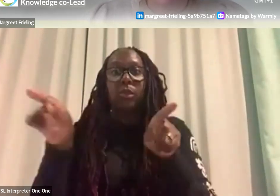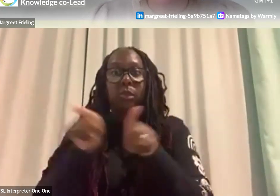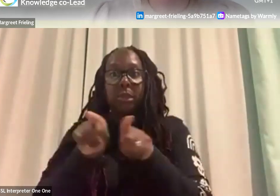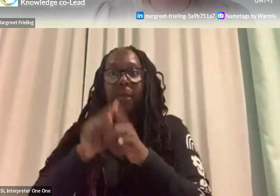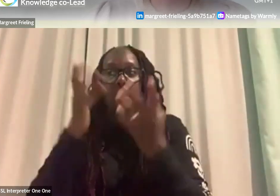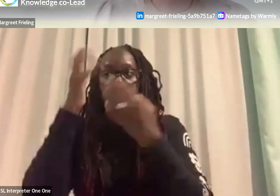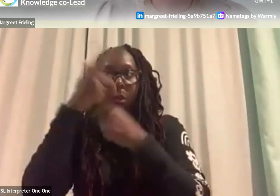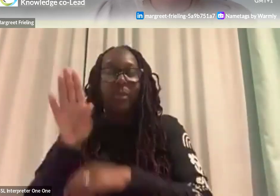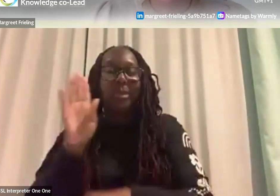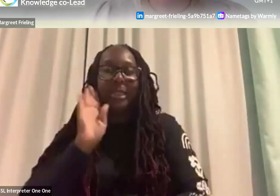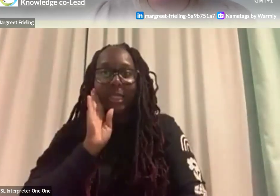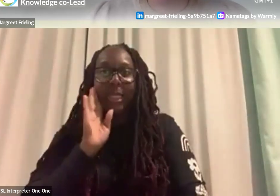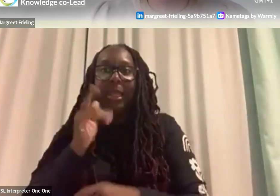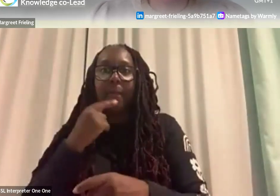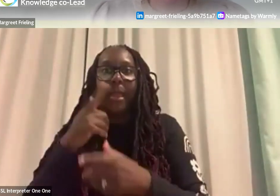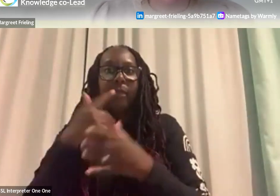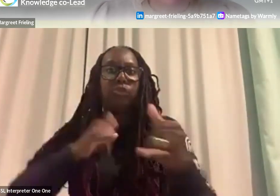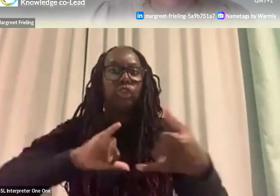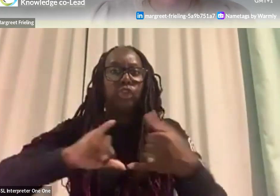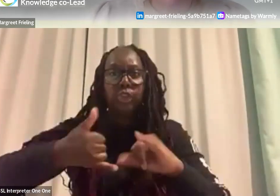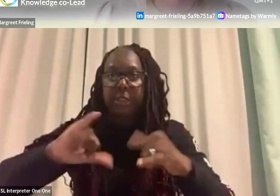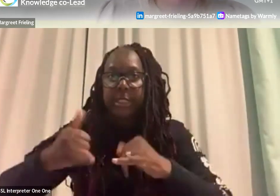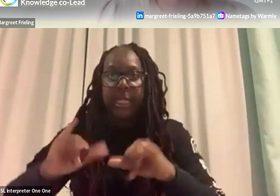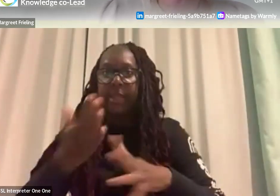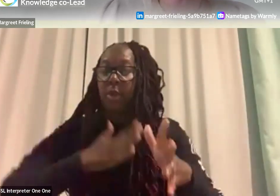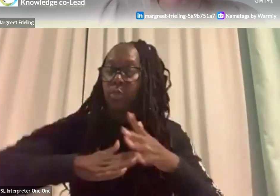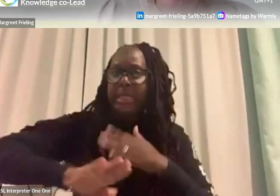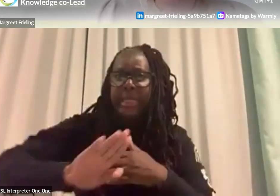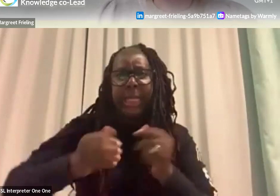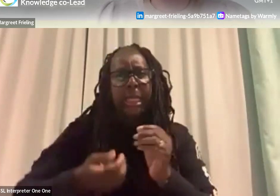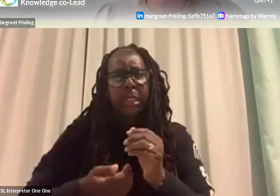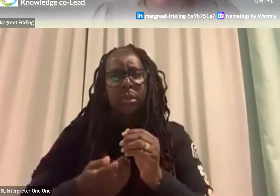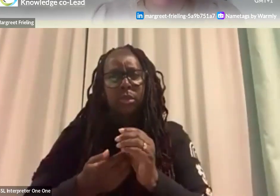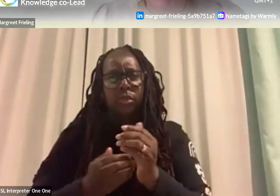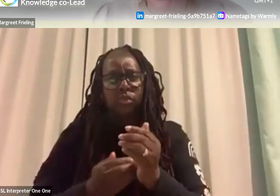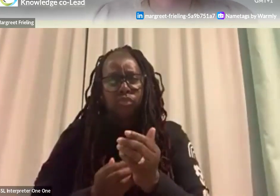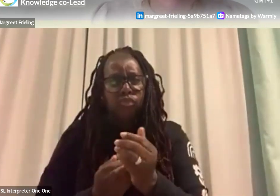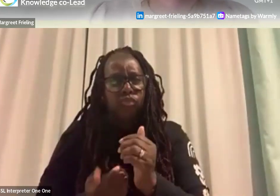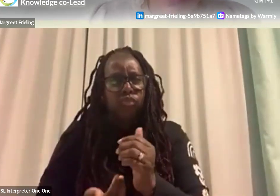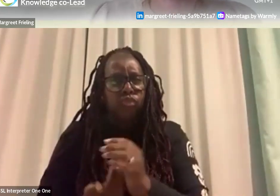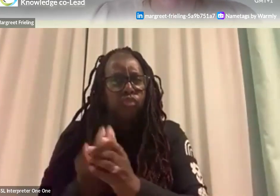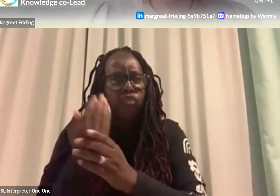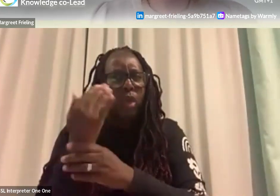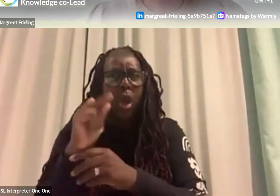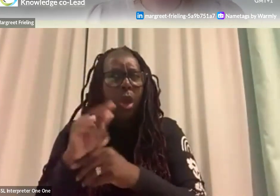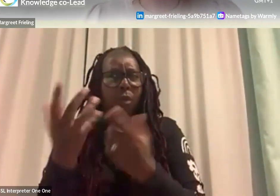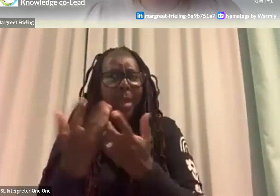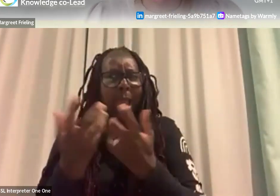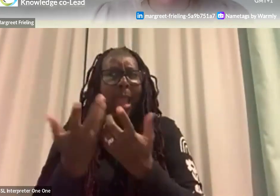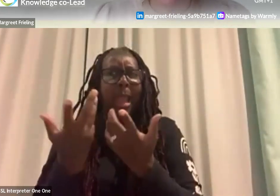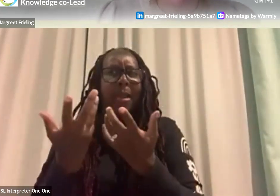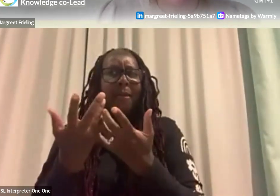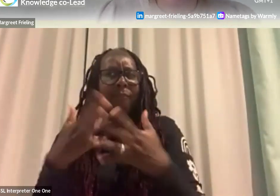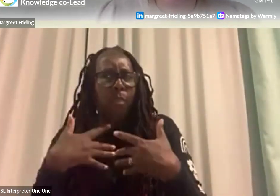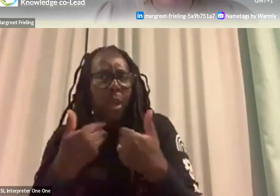that we often hear about this shift, like, don't we need economic growth to be able to fund our welfare states, or is